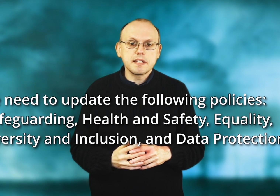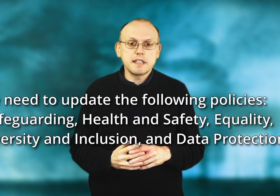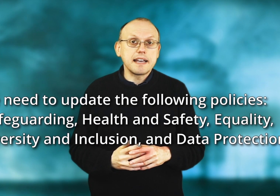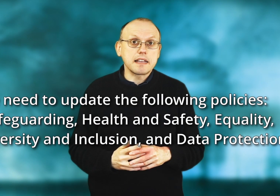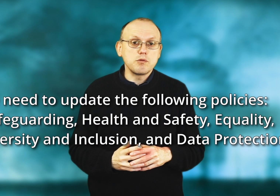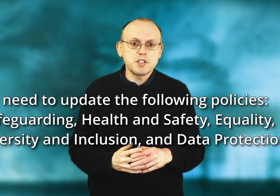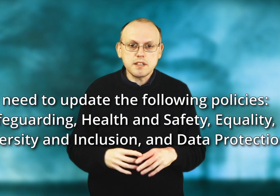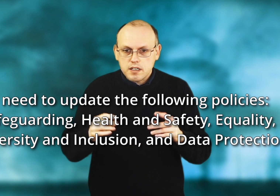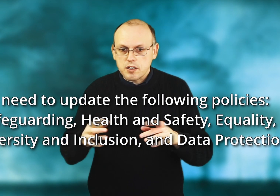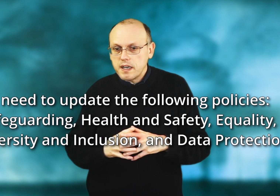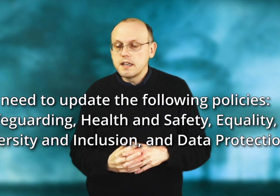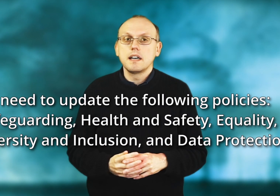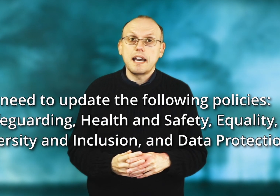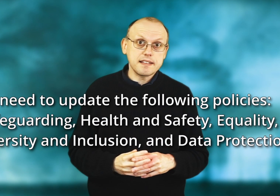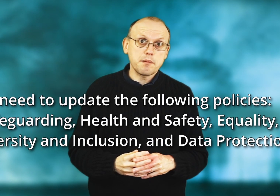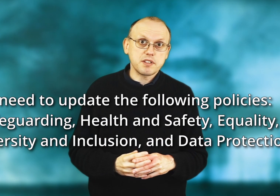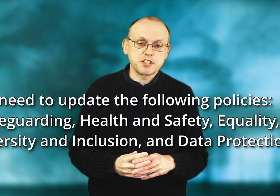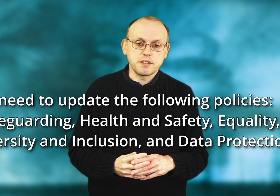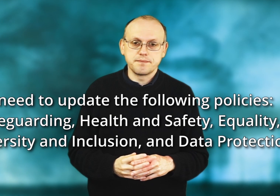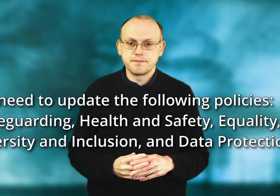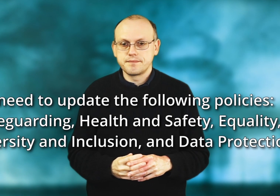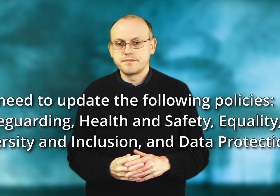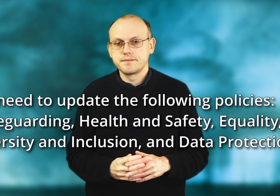and inclusion, comma, and data protection.